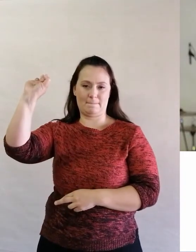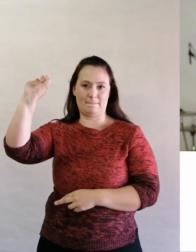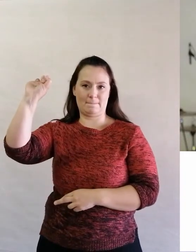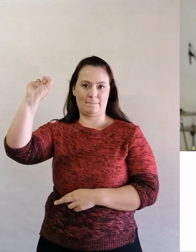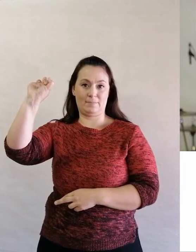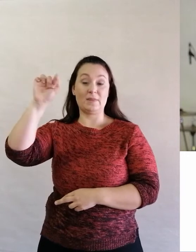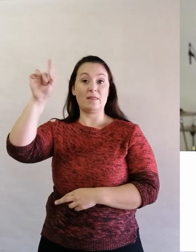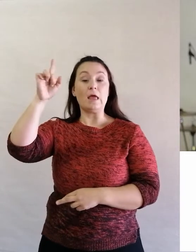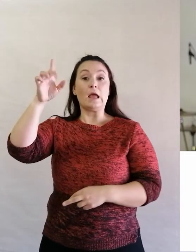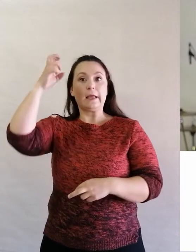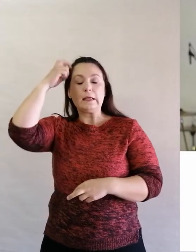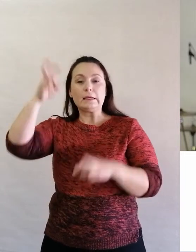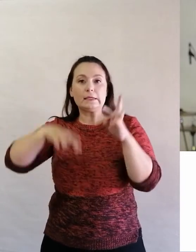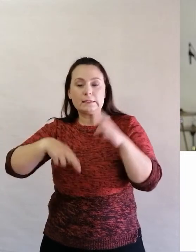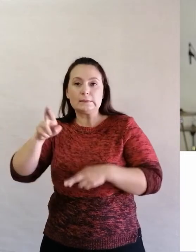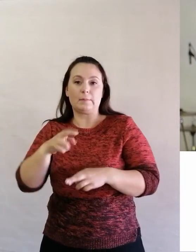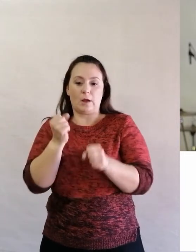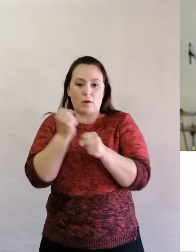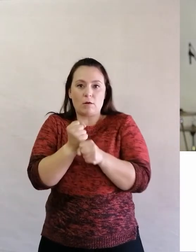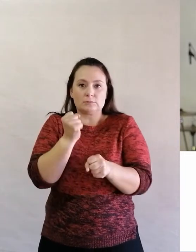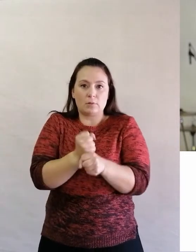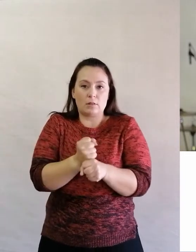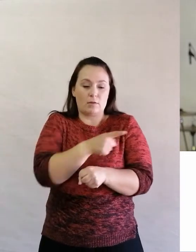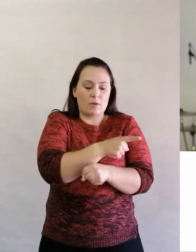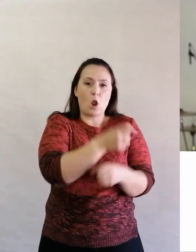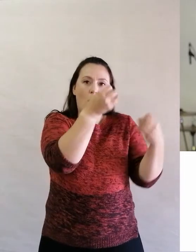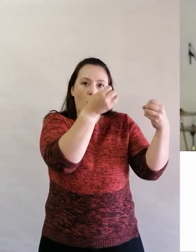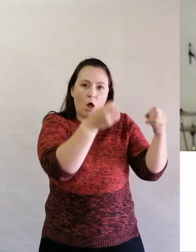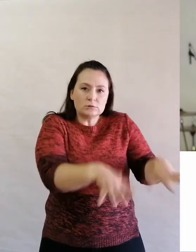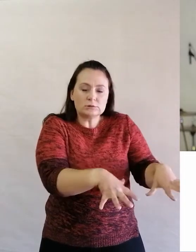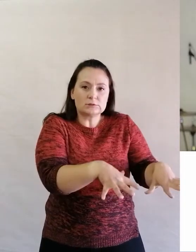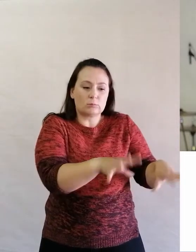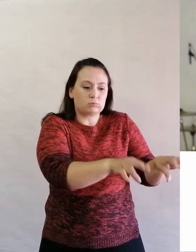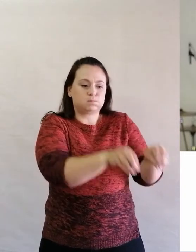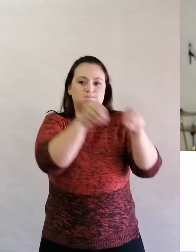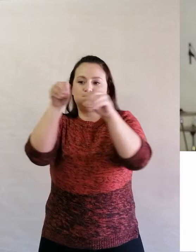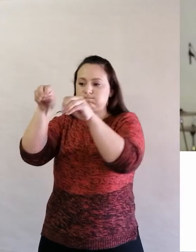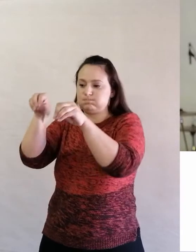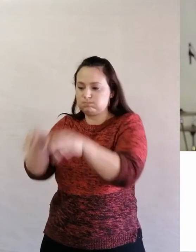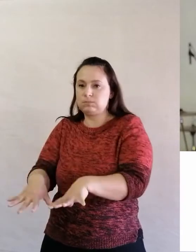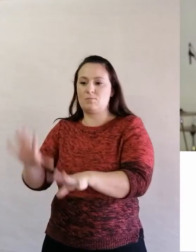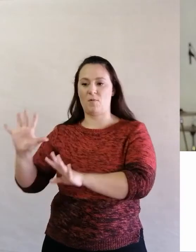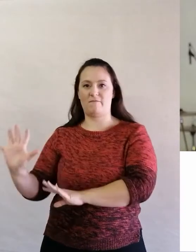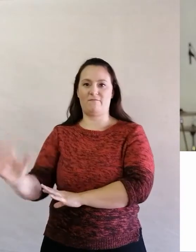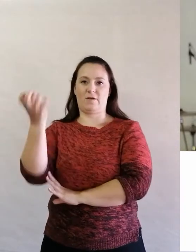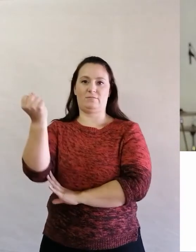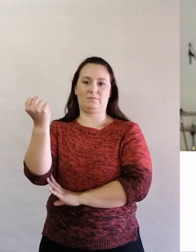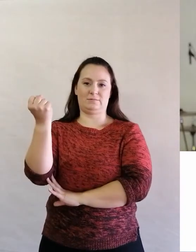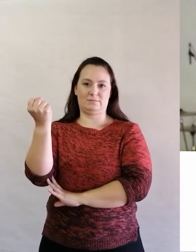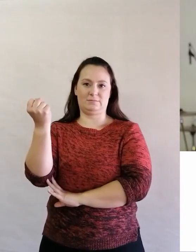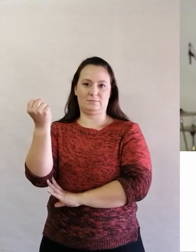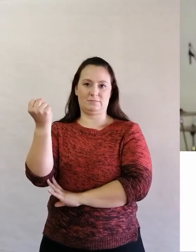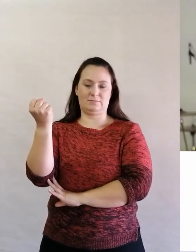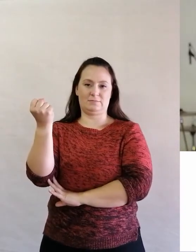the mechanism that takes what was lost and now it becomes found. It